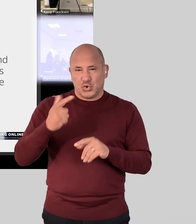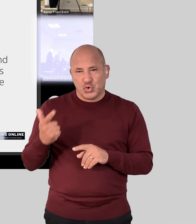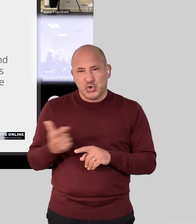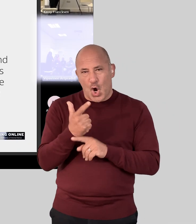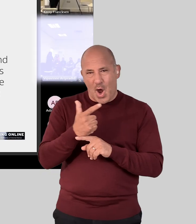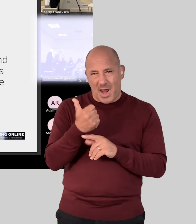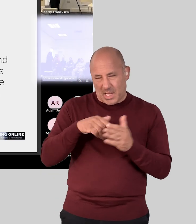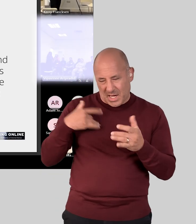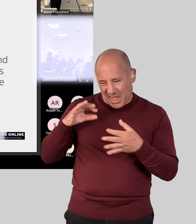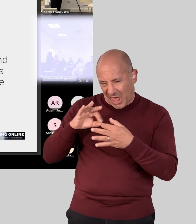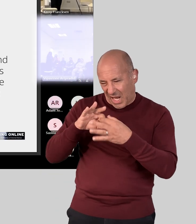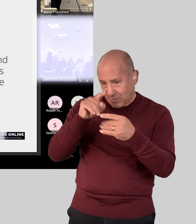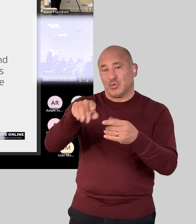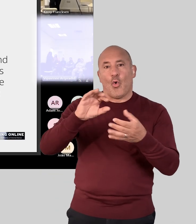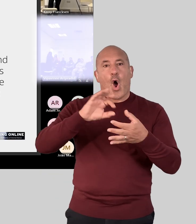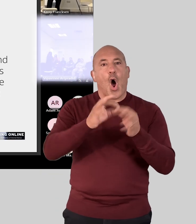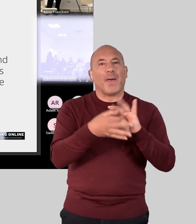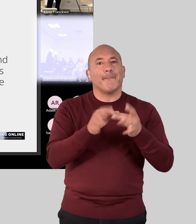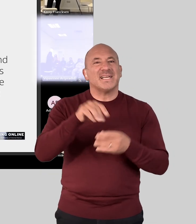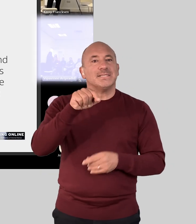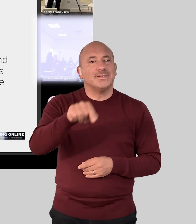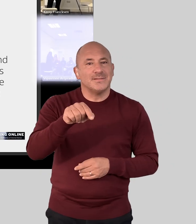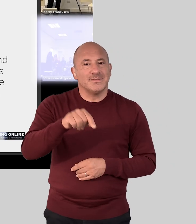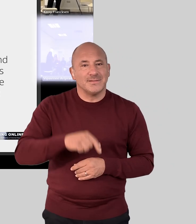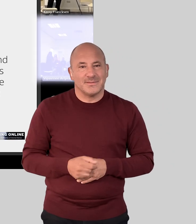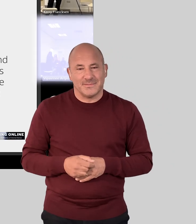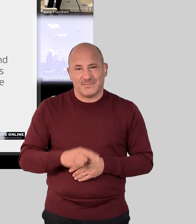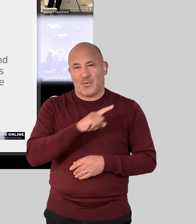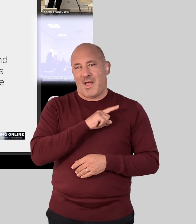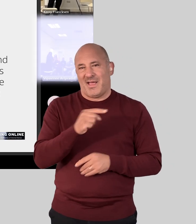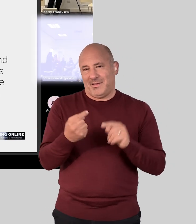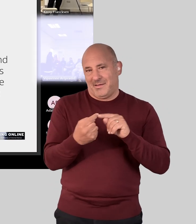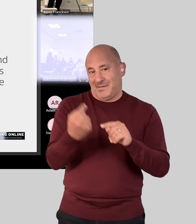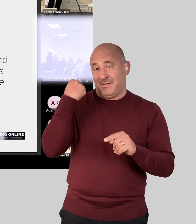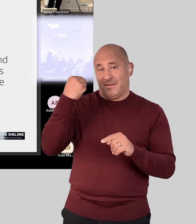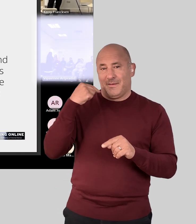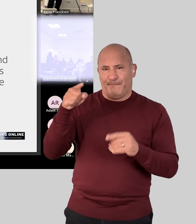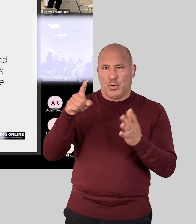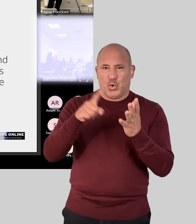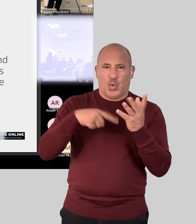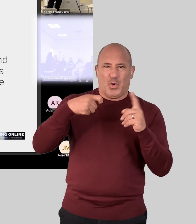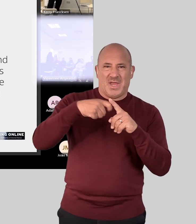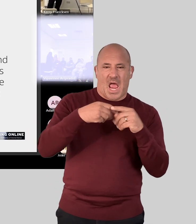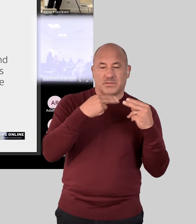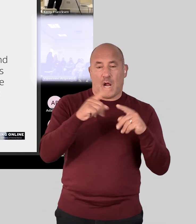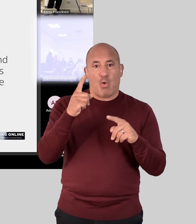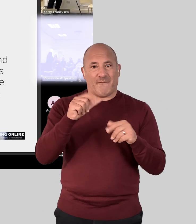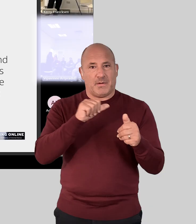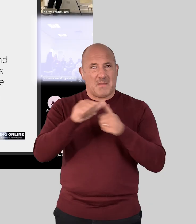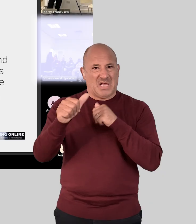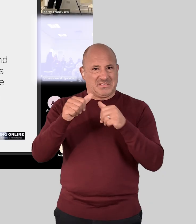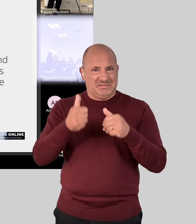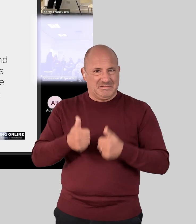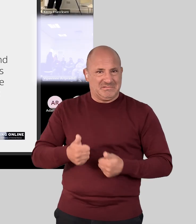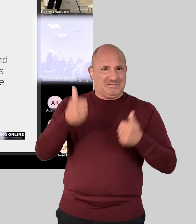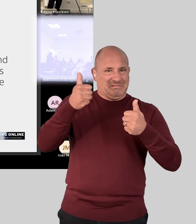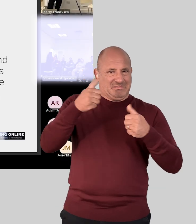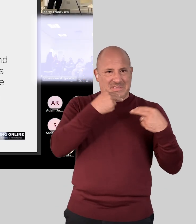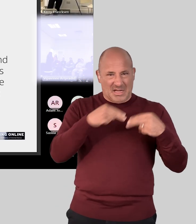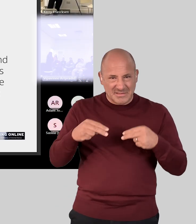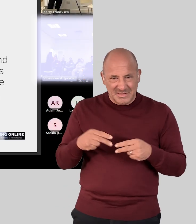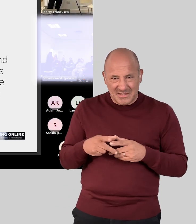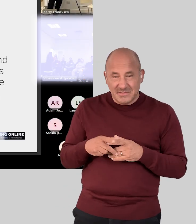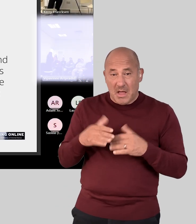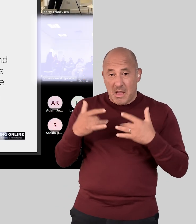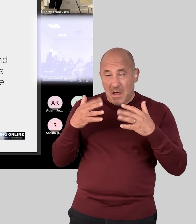project that Lucy and I are doing, and he was talking about his journey specifically going